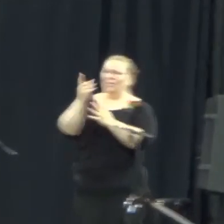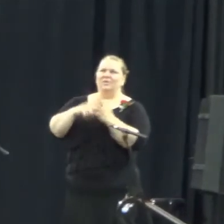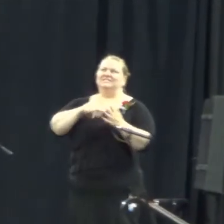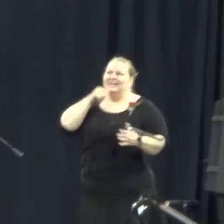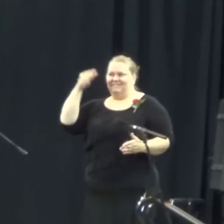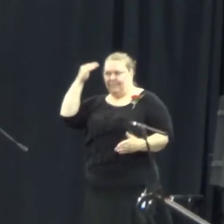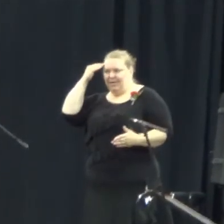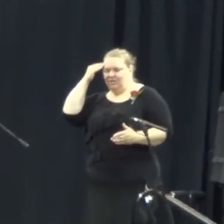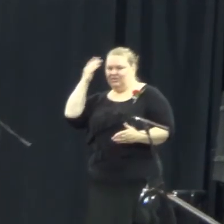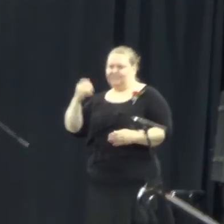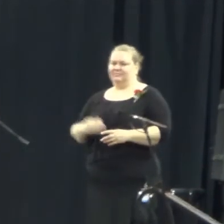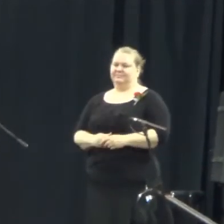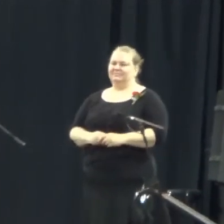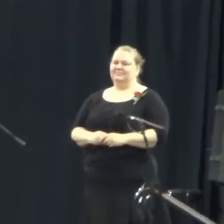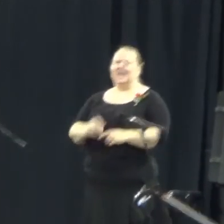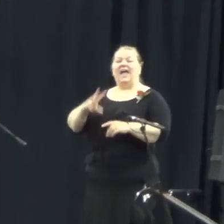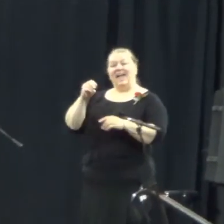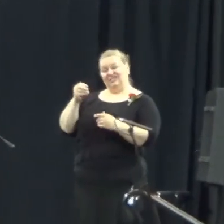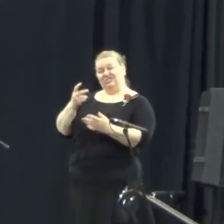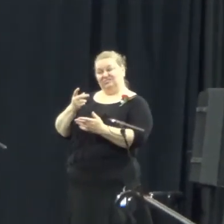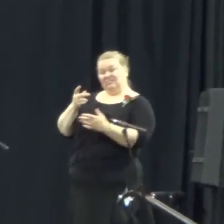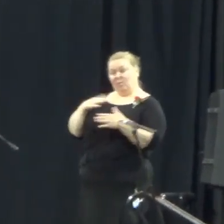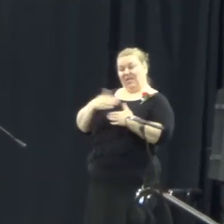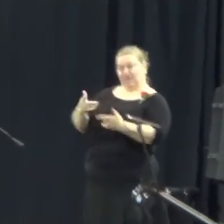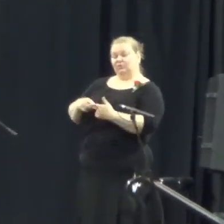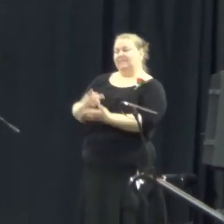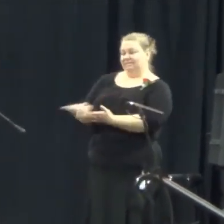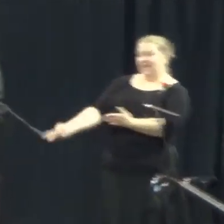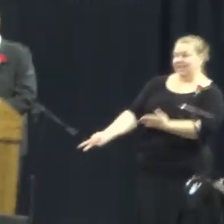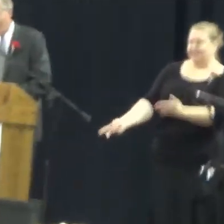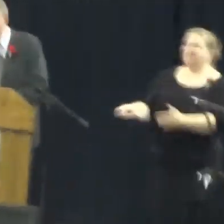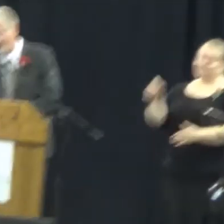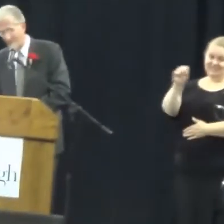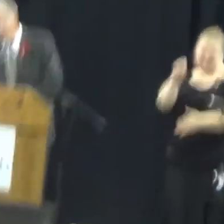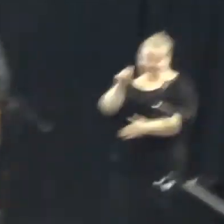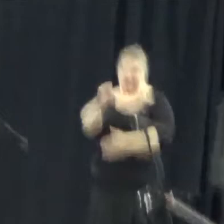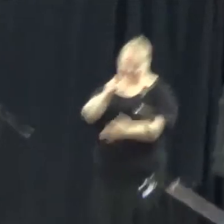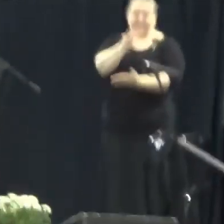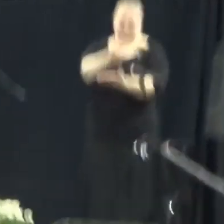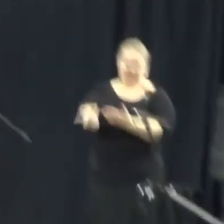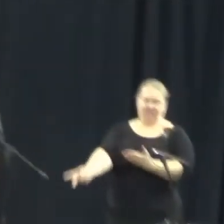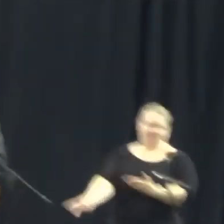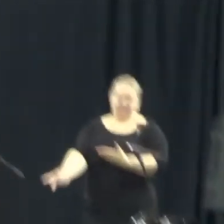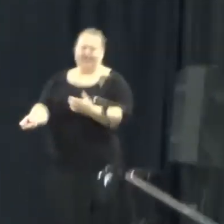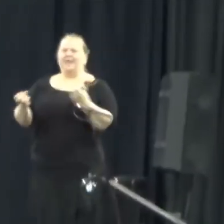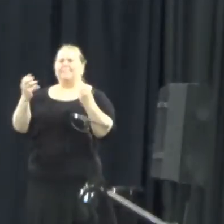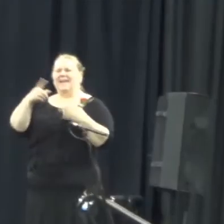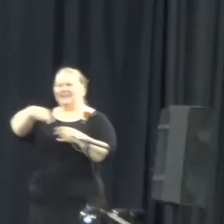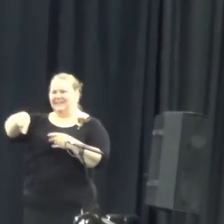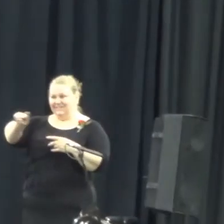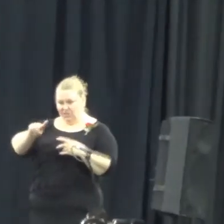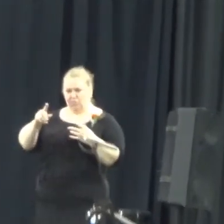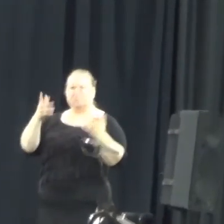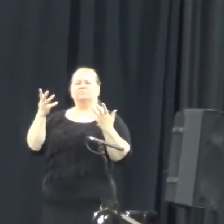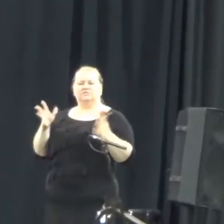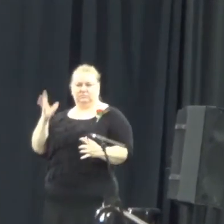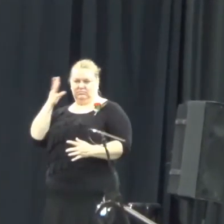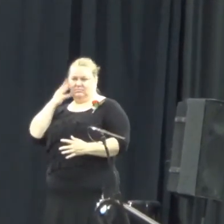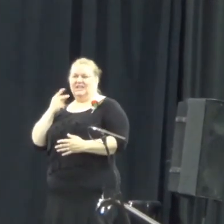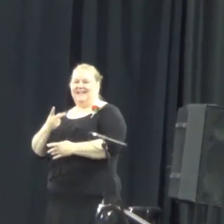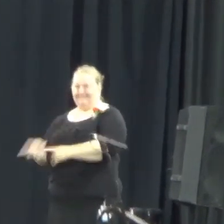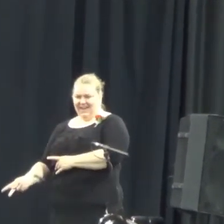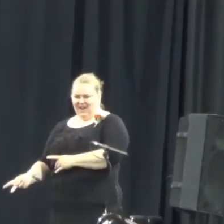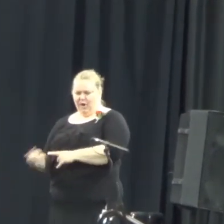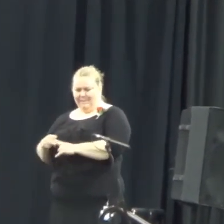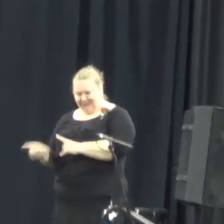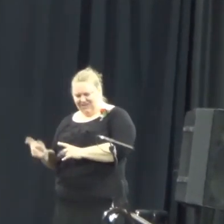unfamiliar, and to fail. Yes, fail. Many of you have failed, but you